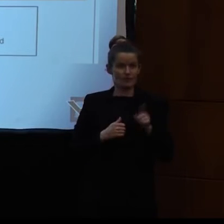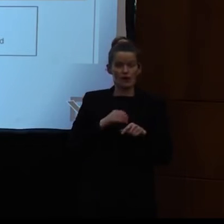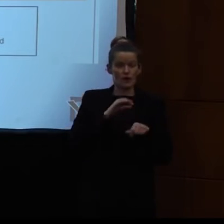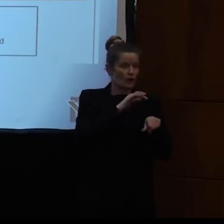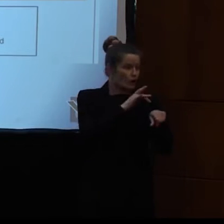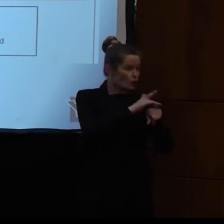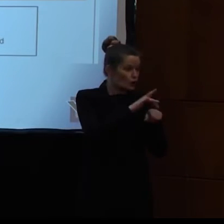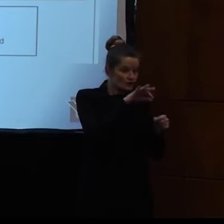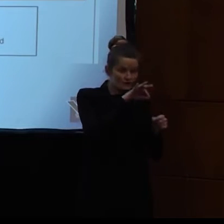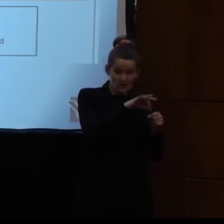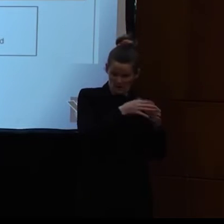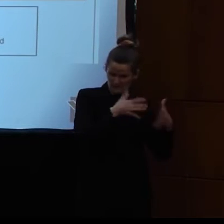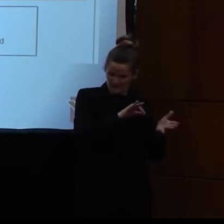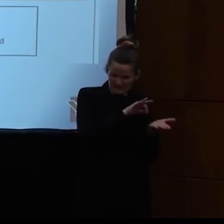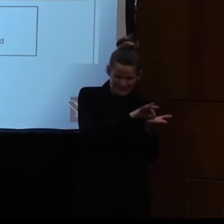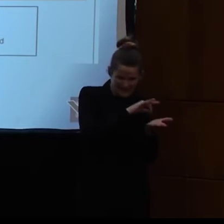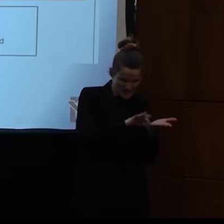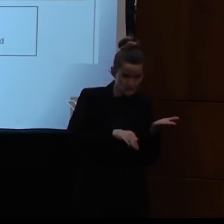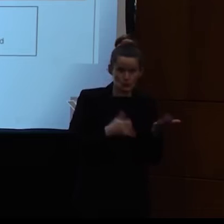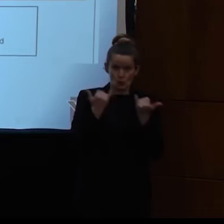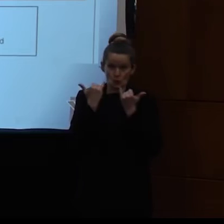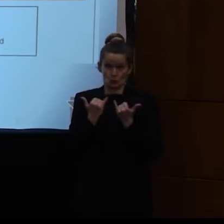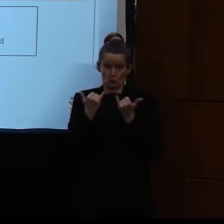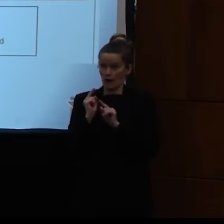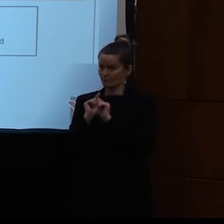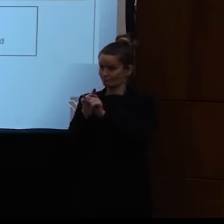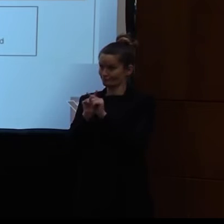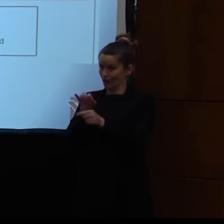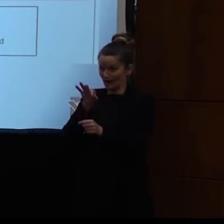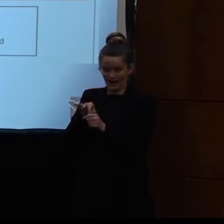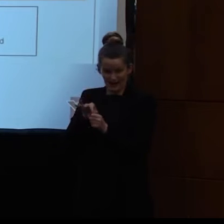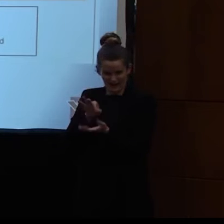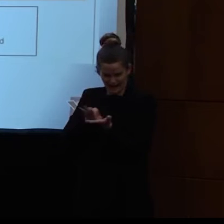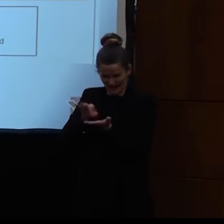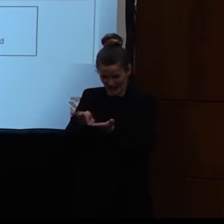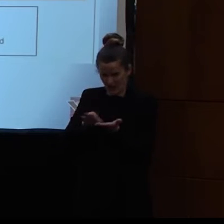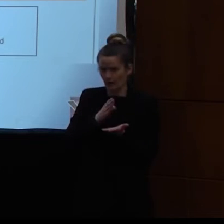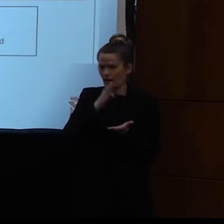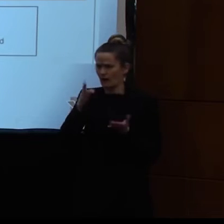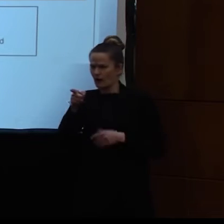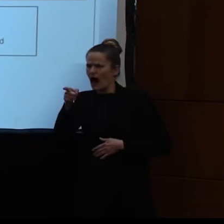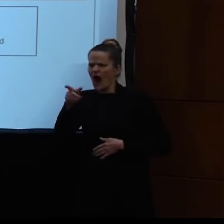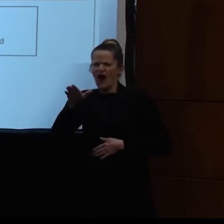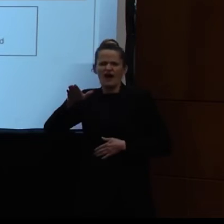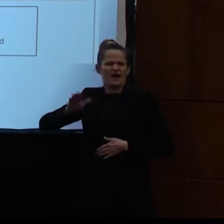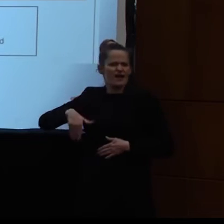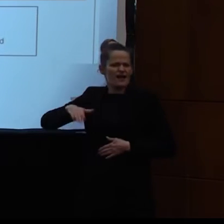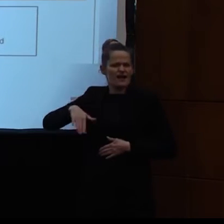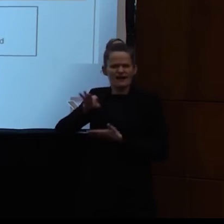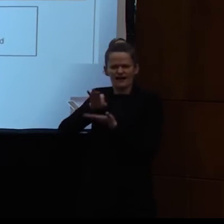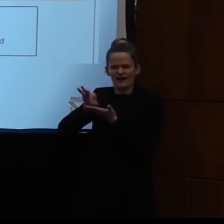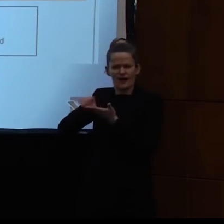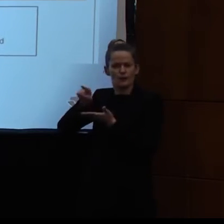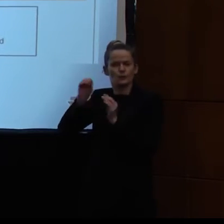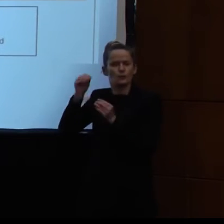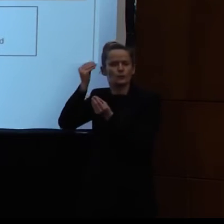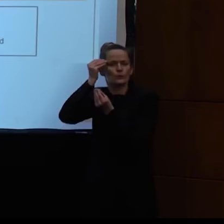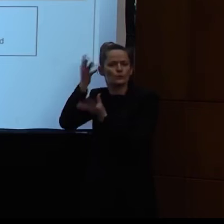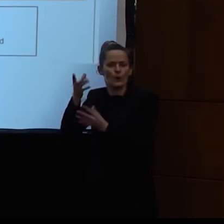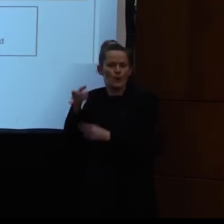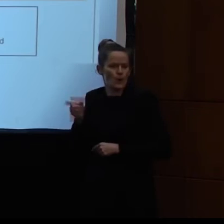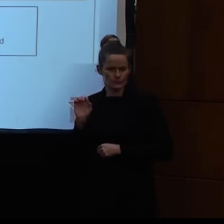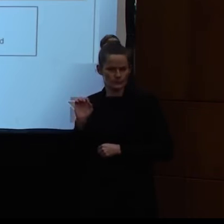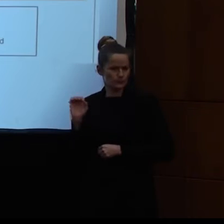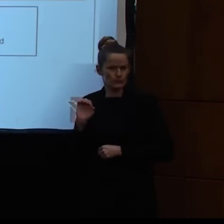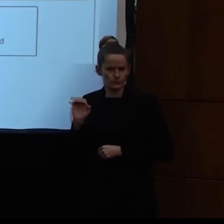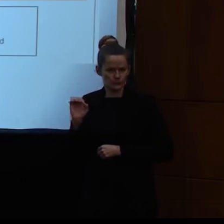counted, but the other 3 categories had not yet been counted and had not been reported as the results. So hopefully this will help